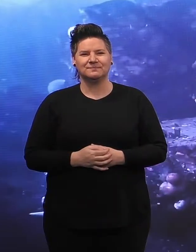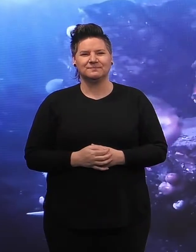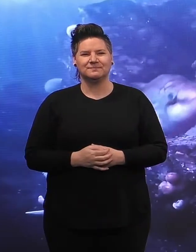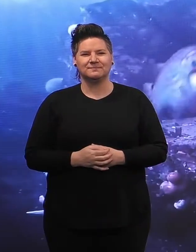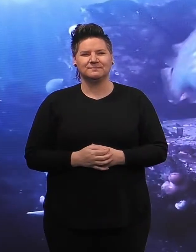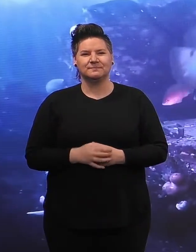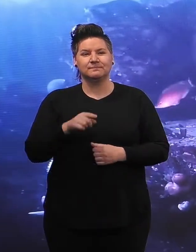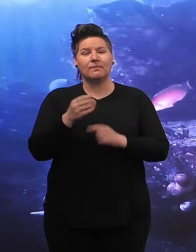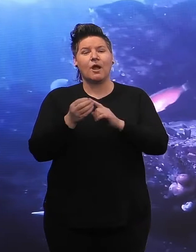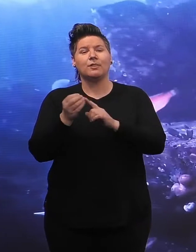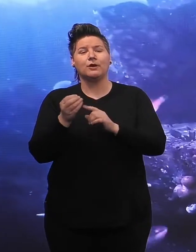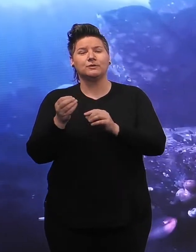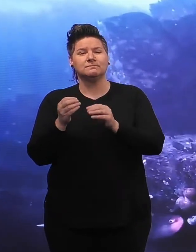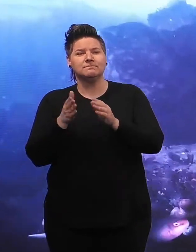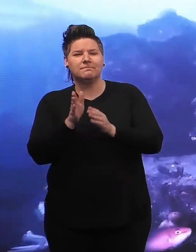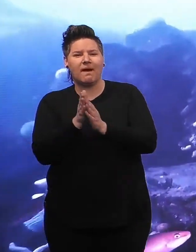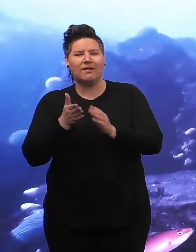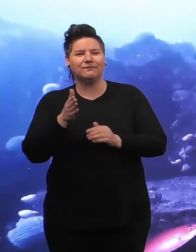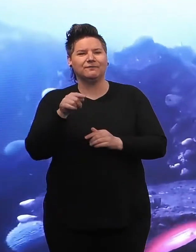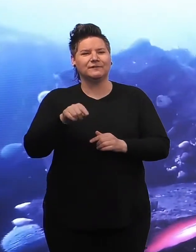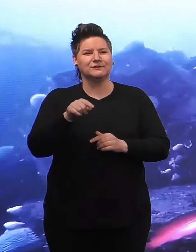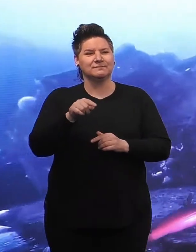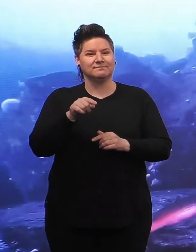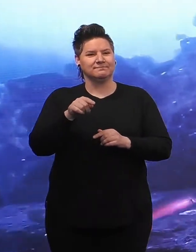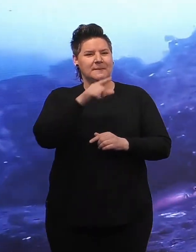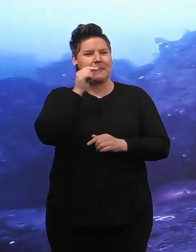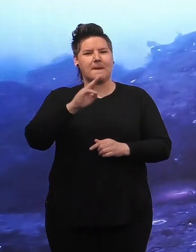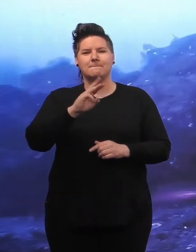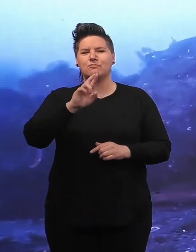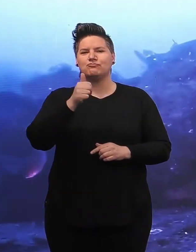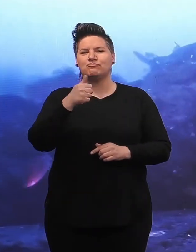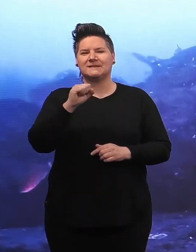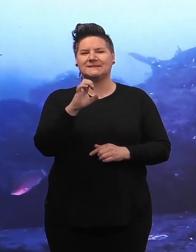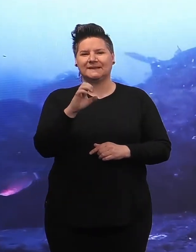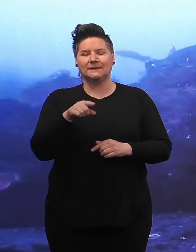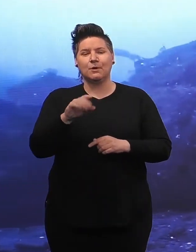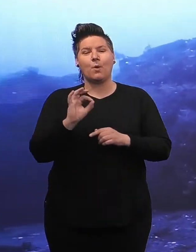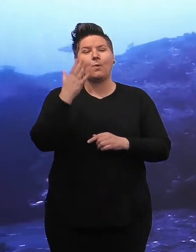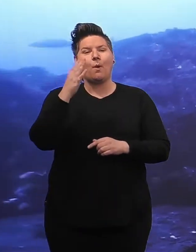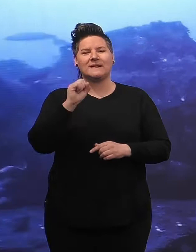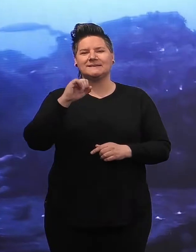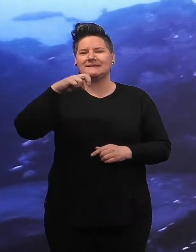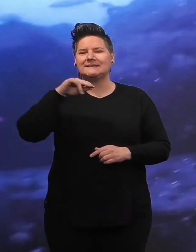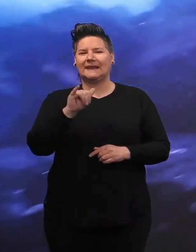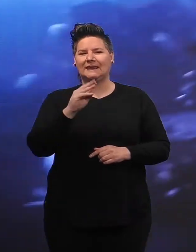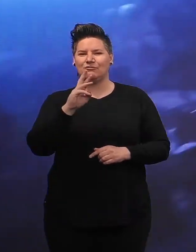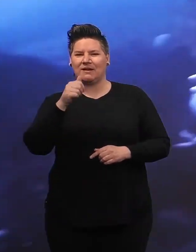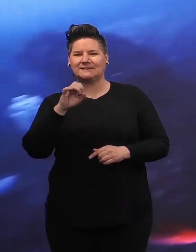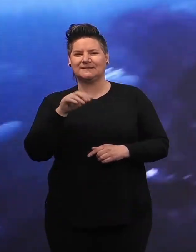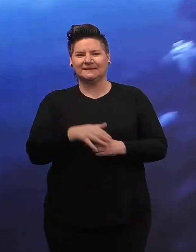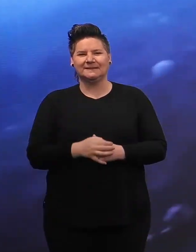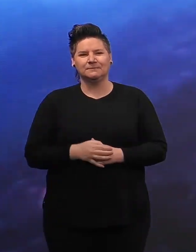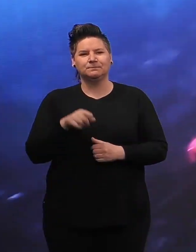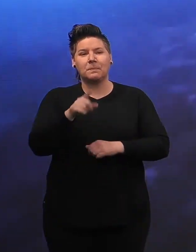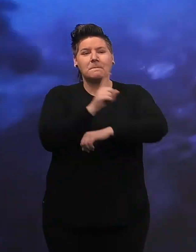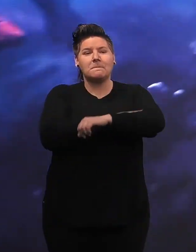And the other small fish that you can see here are wrasse. They're gold cine wrasse. You can recognise them by this